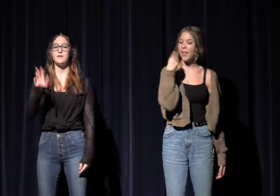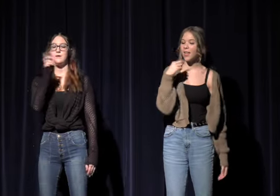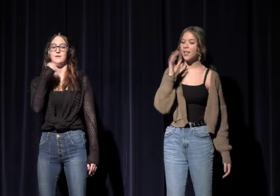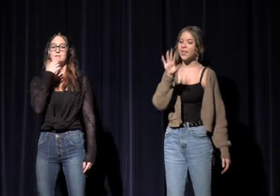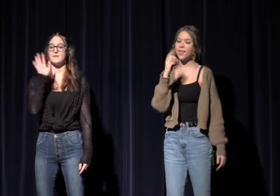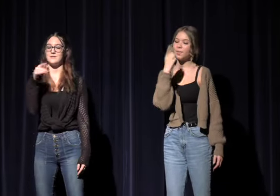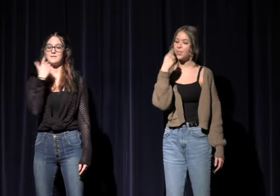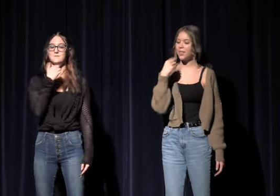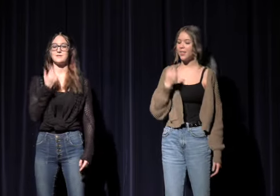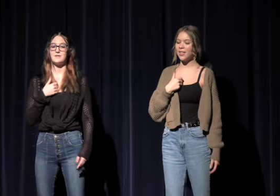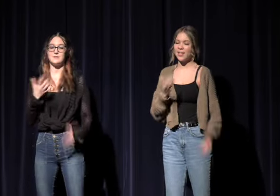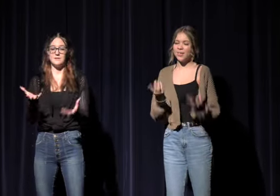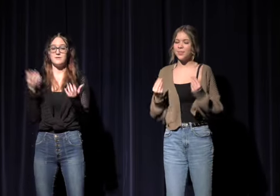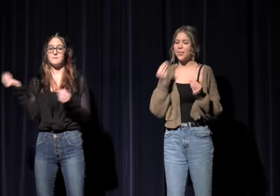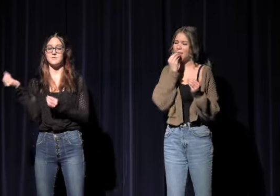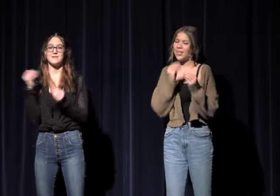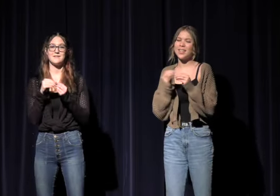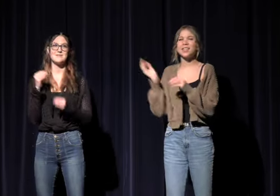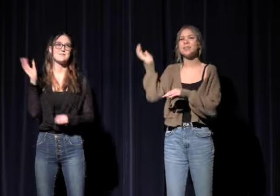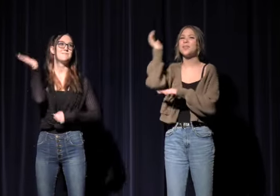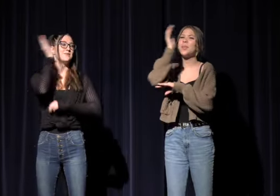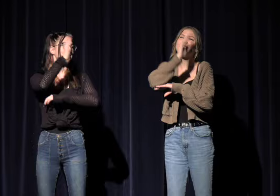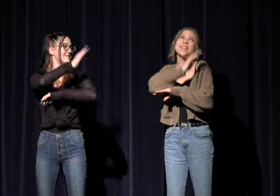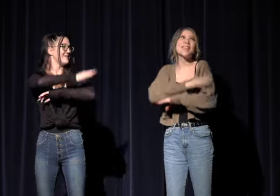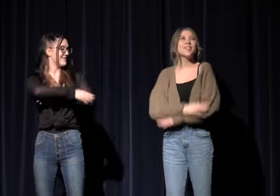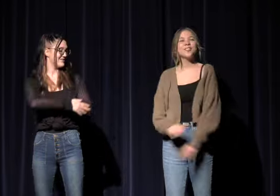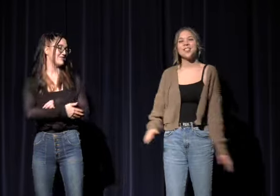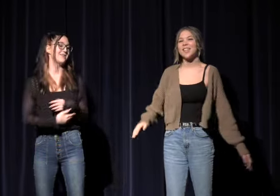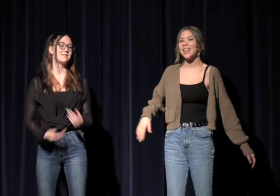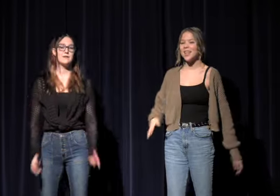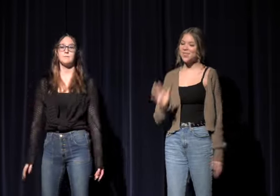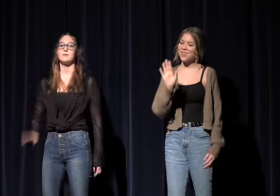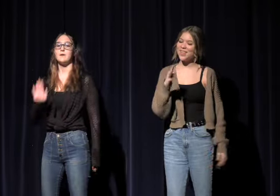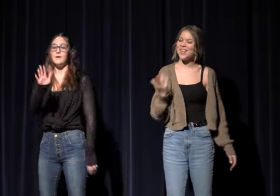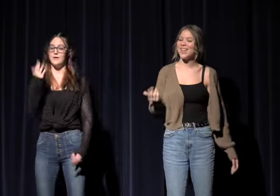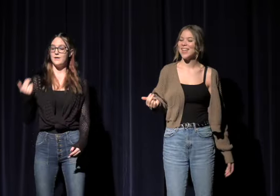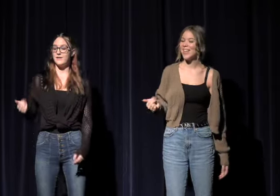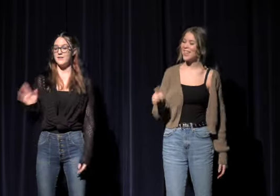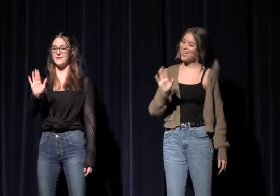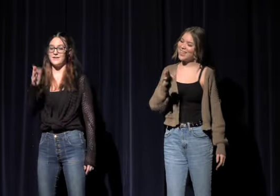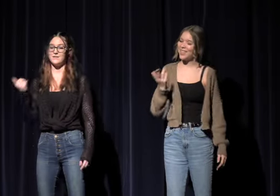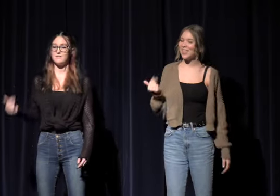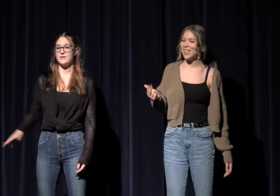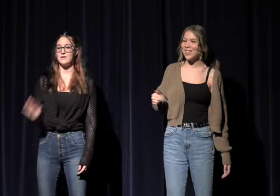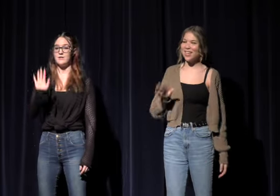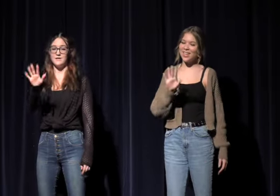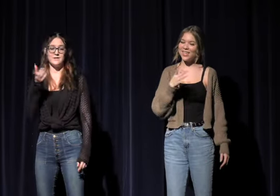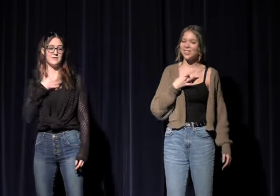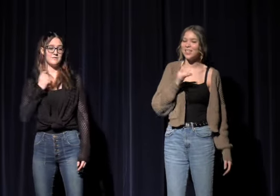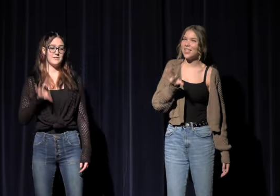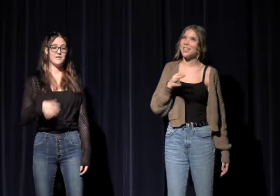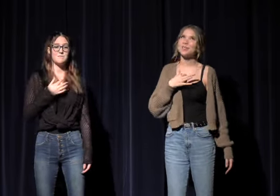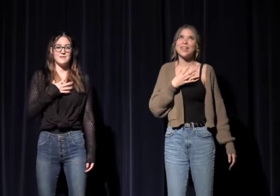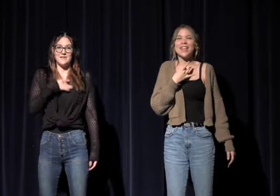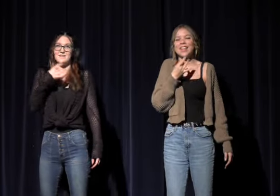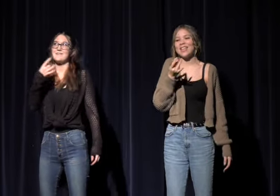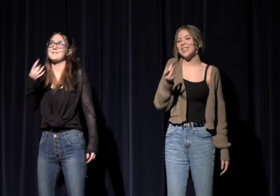Her lips, her lips I could kiss the whole day if she'd let me Her laugh, her laugh She hates, but I think